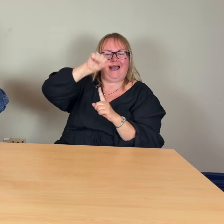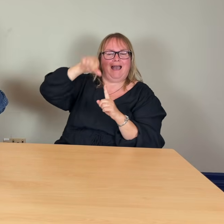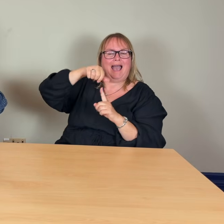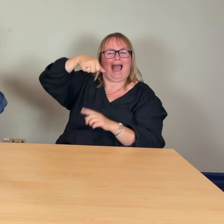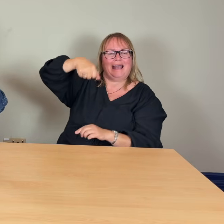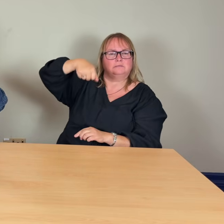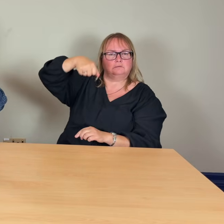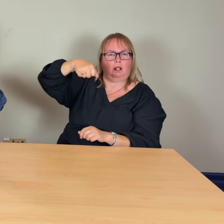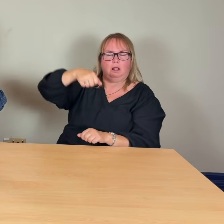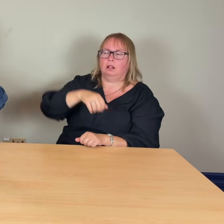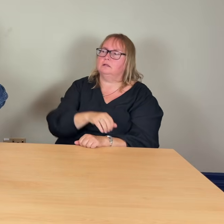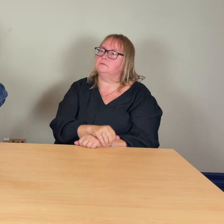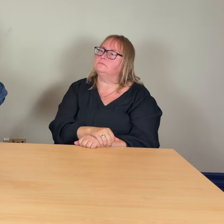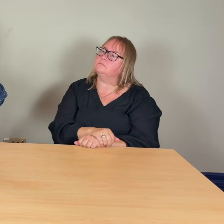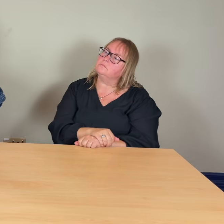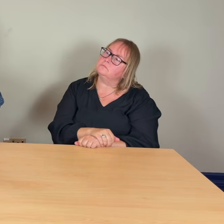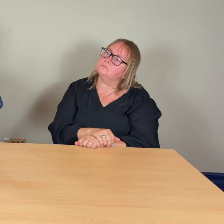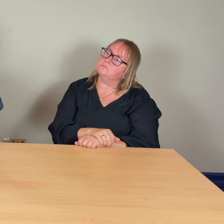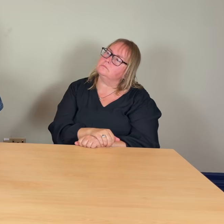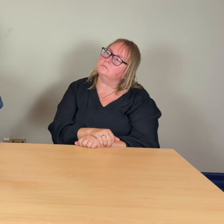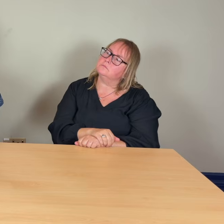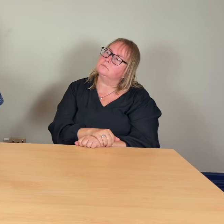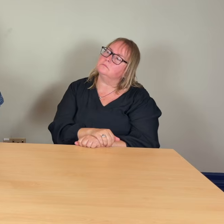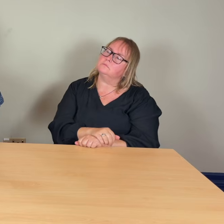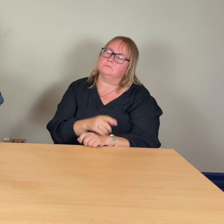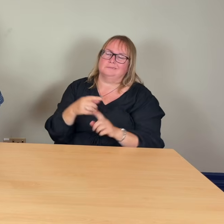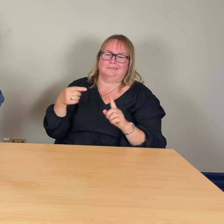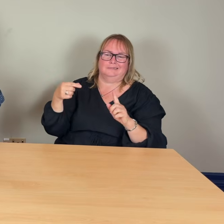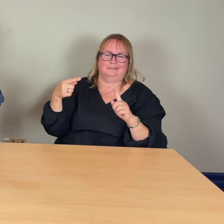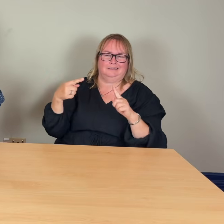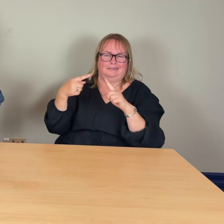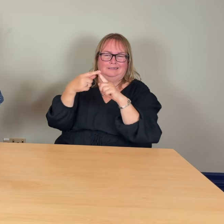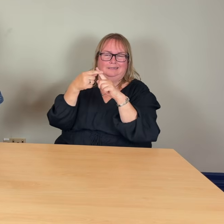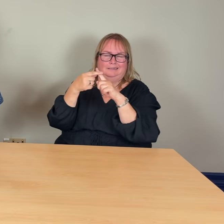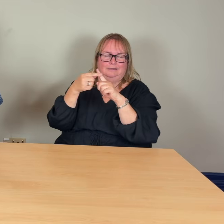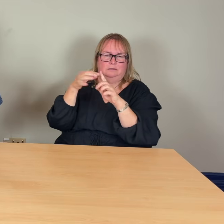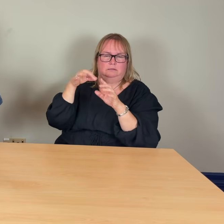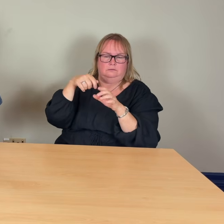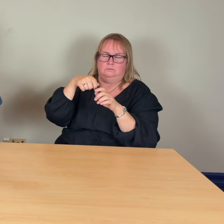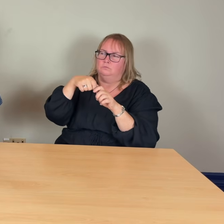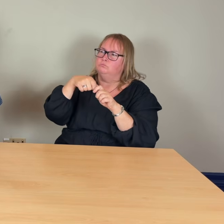I'm going to put the cable tie through there. I'm just going to